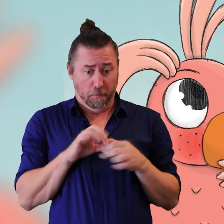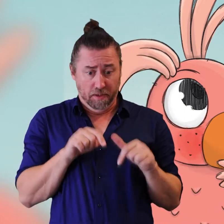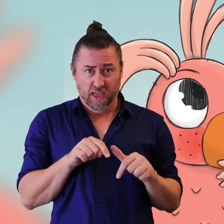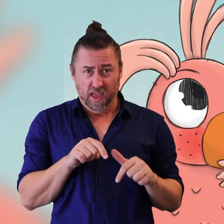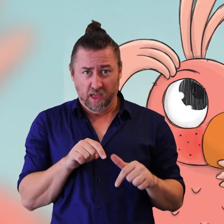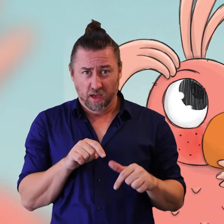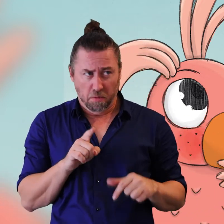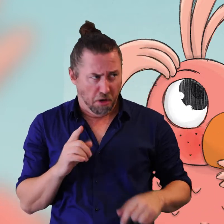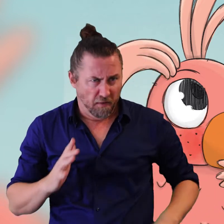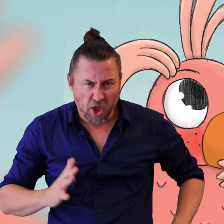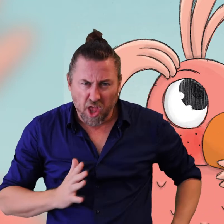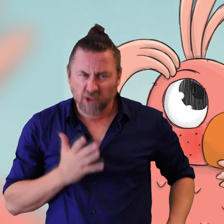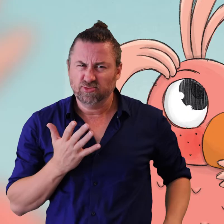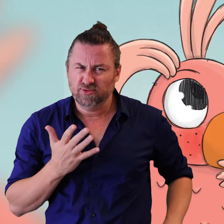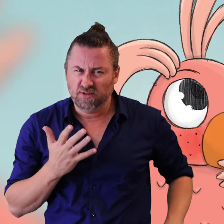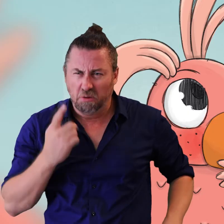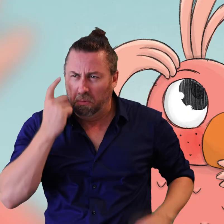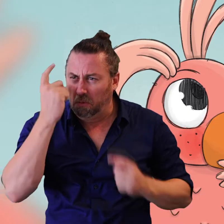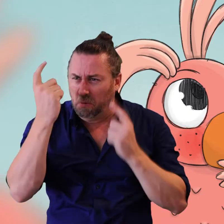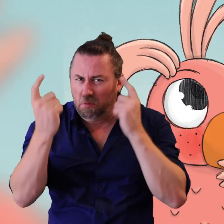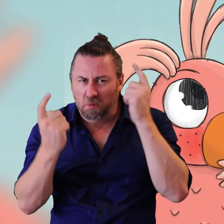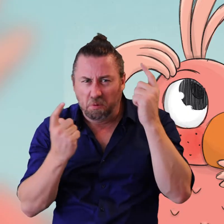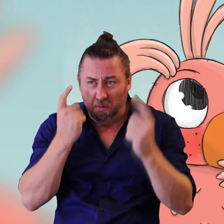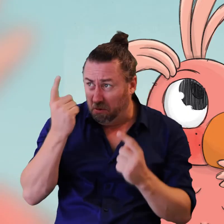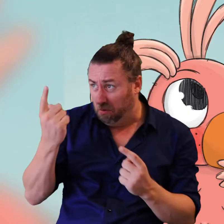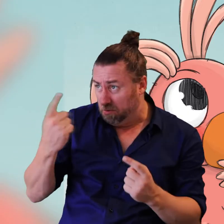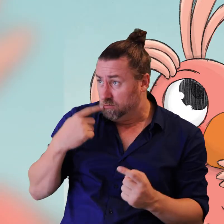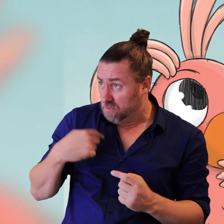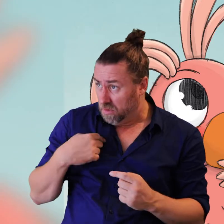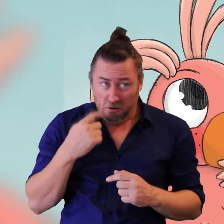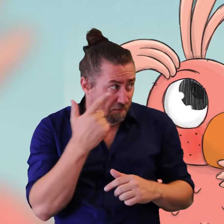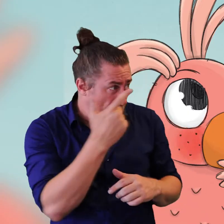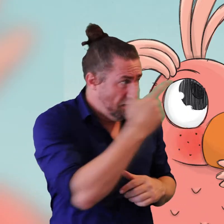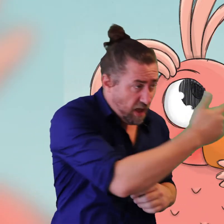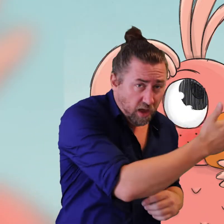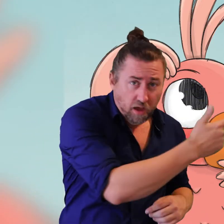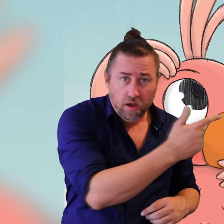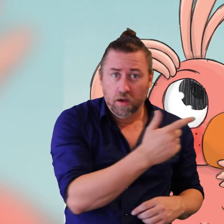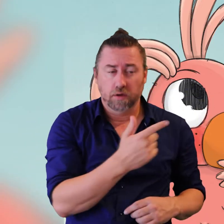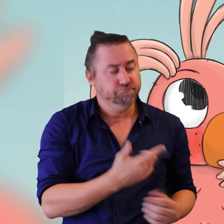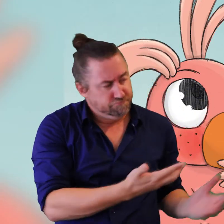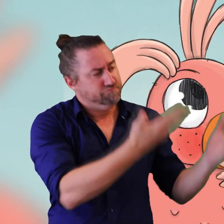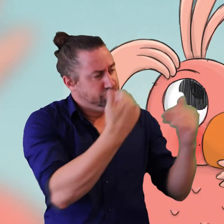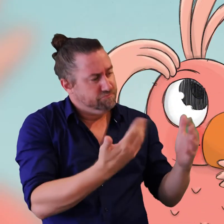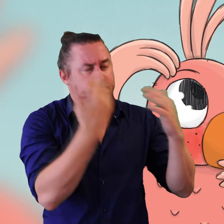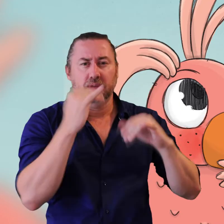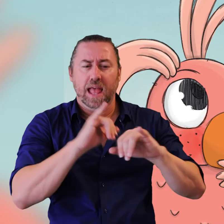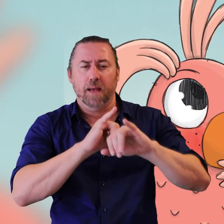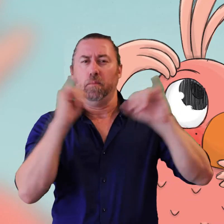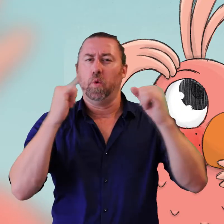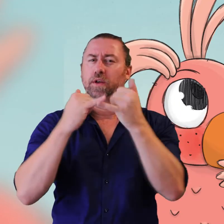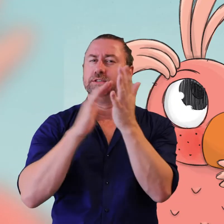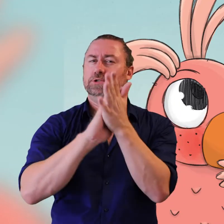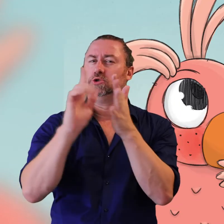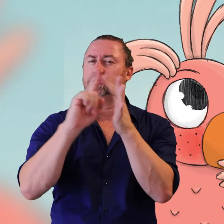home. She also felt amazed. What a strange thing to happen. "We would like you to come